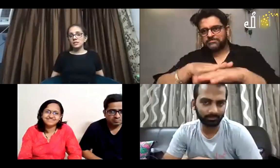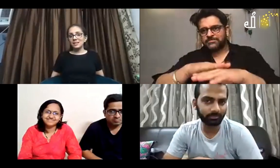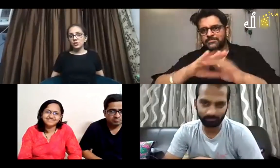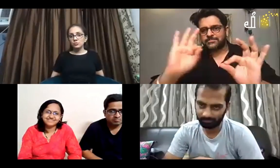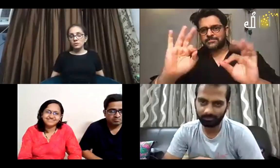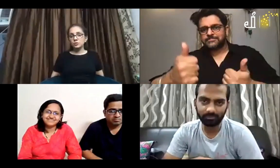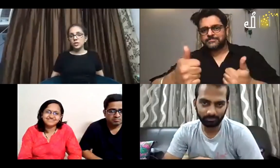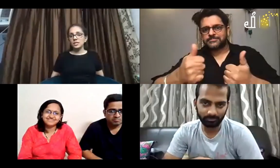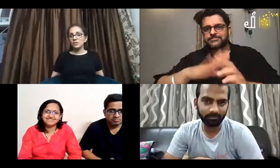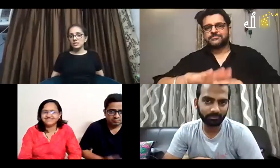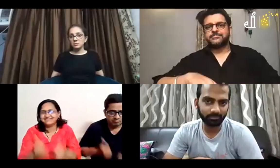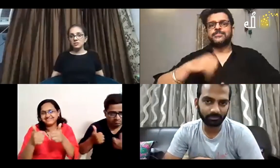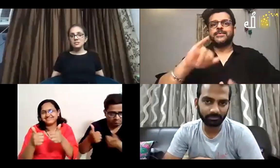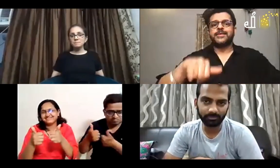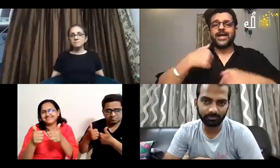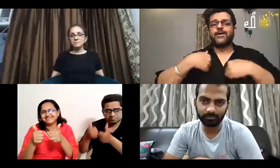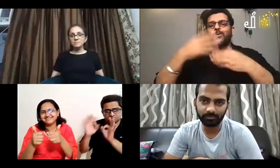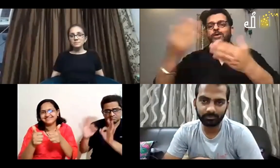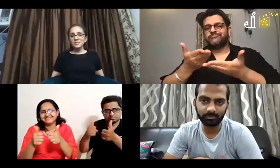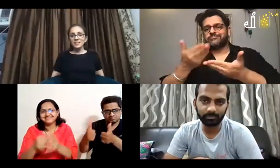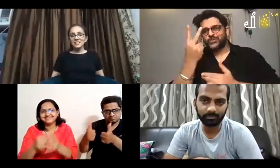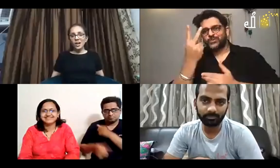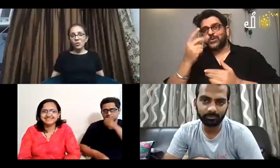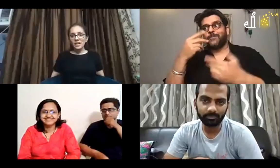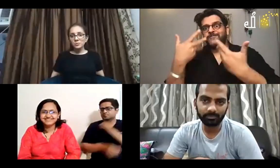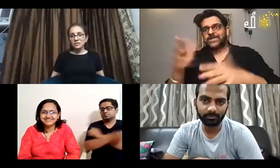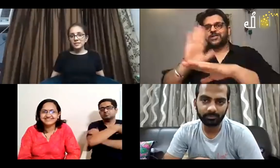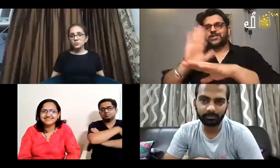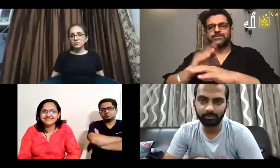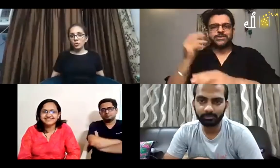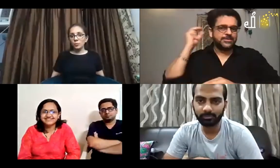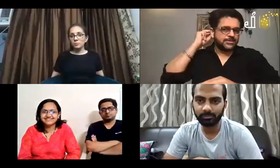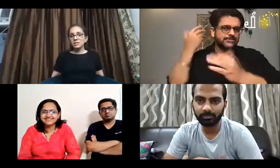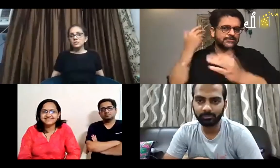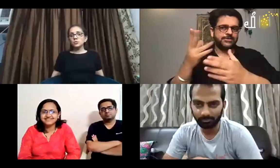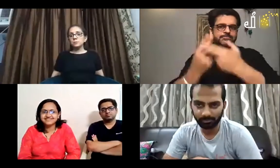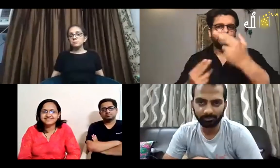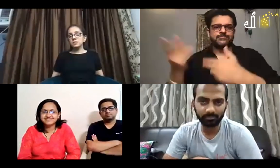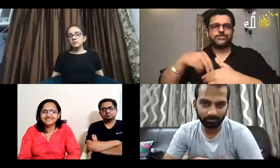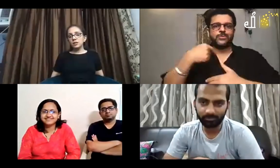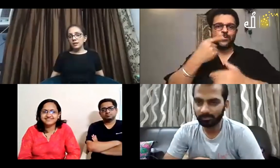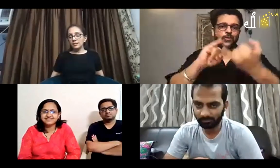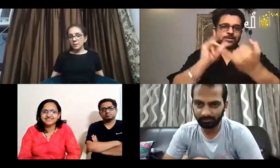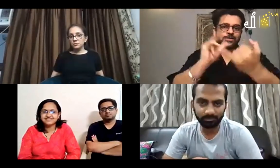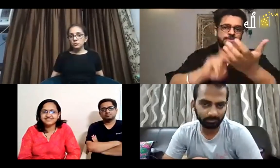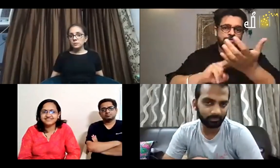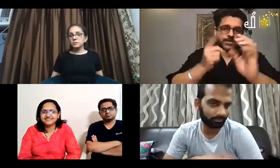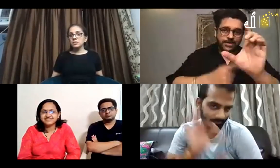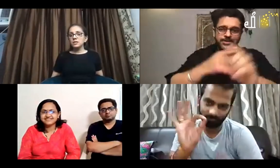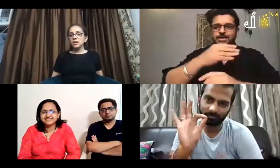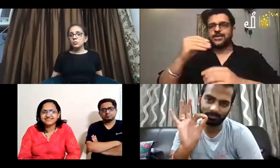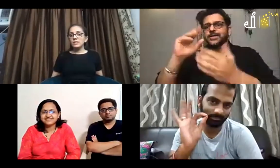joining in. Thank you so much for sharing your experience. Now I would like to inform two